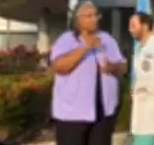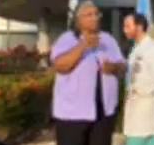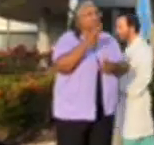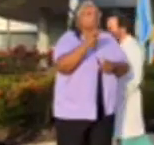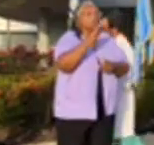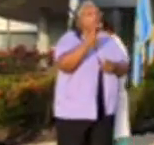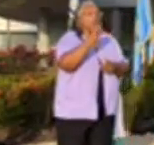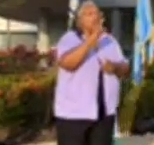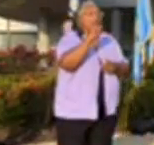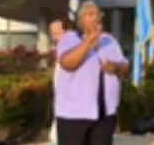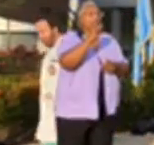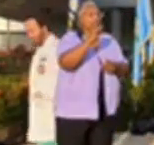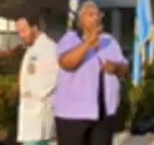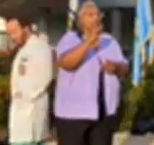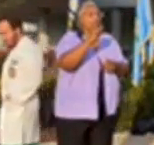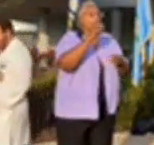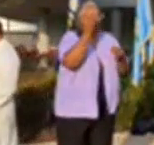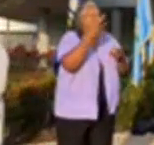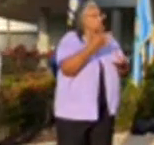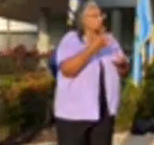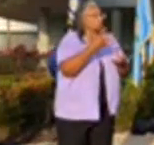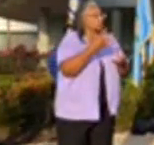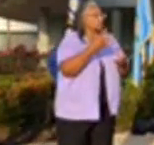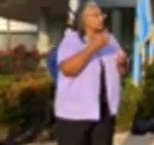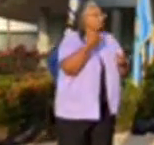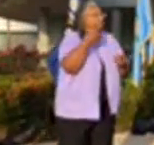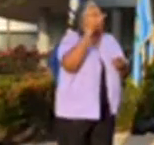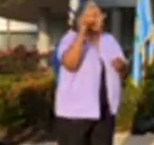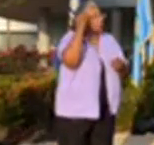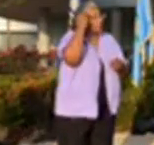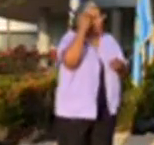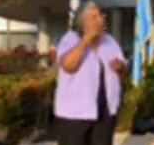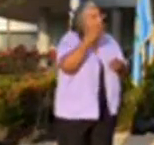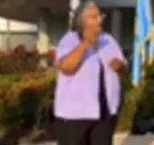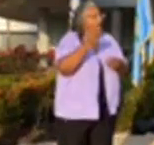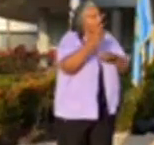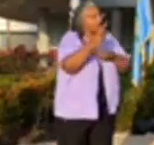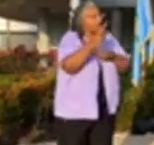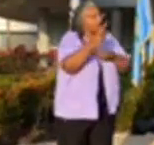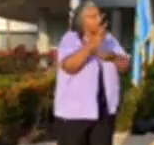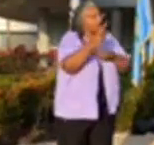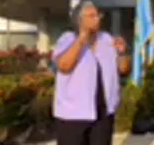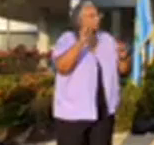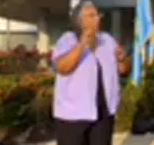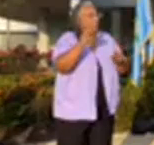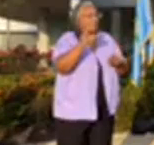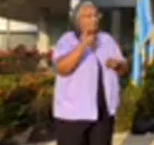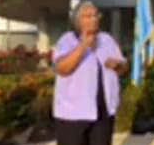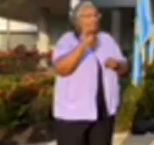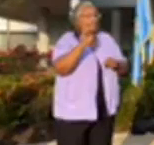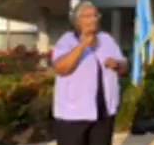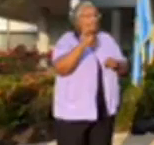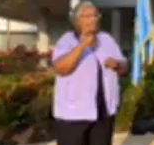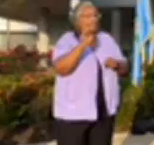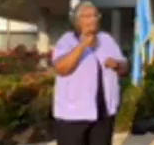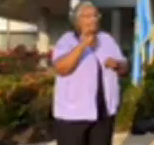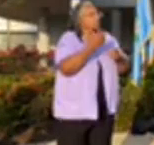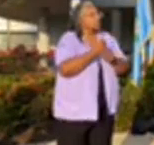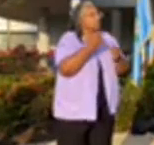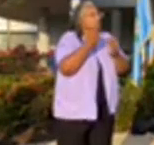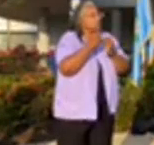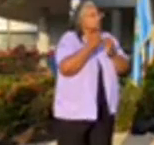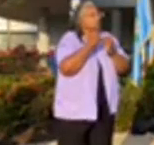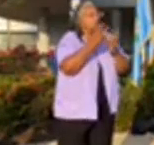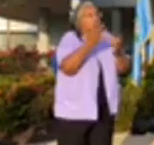Followed by the Advocate. Yes, and this is going to be for Mayor Cantrell and President Parish severely. We get so many messages